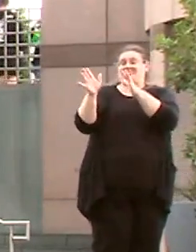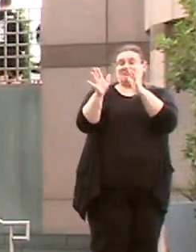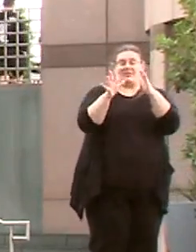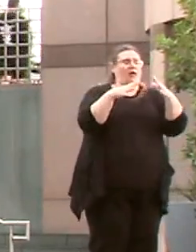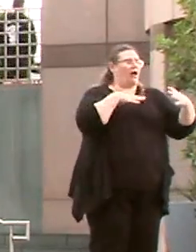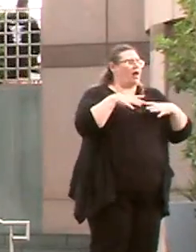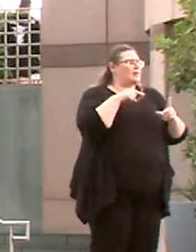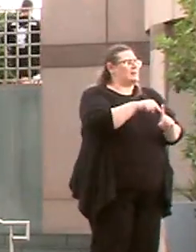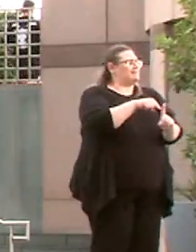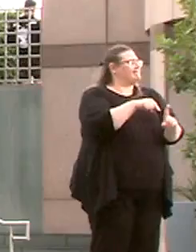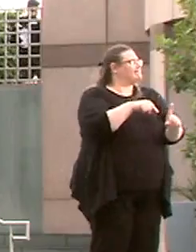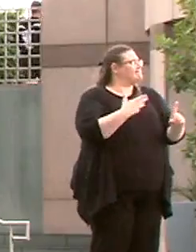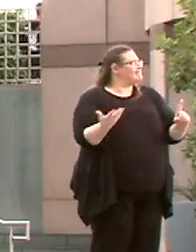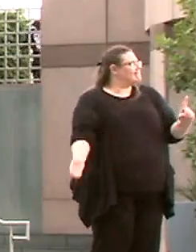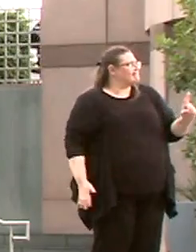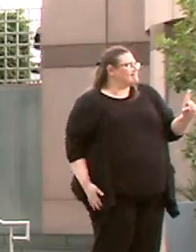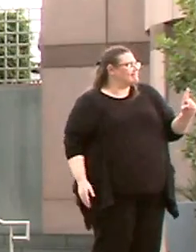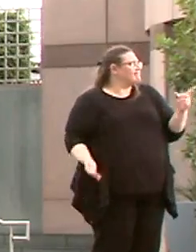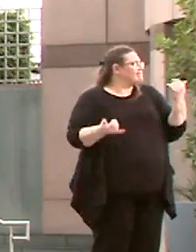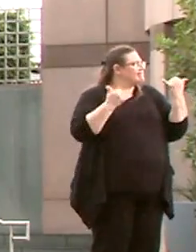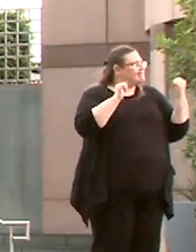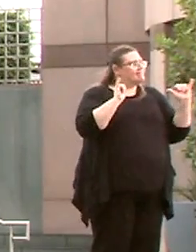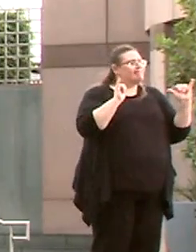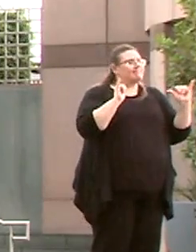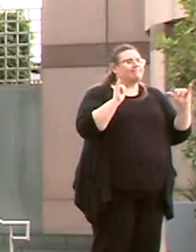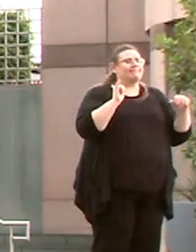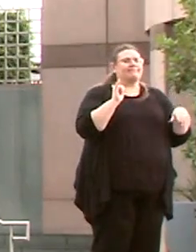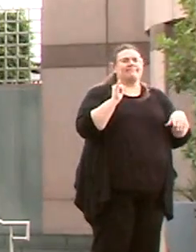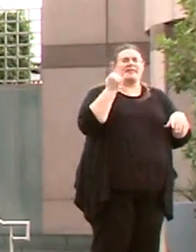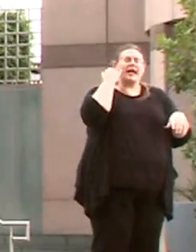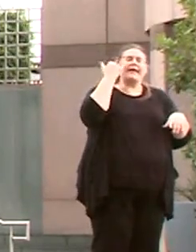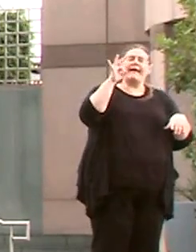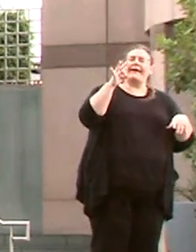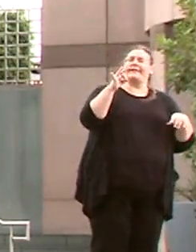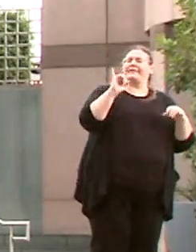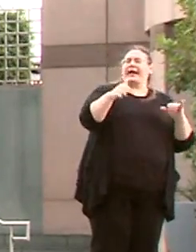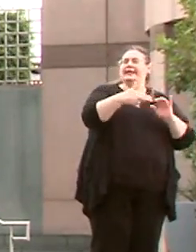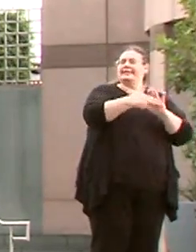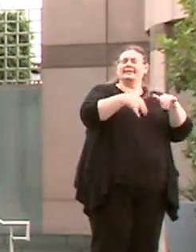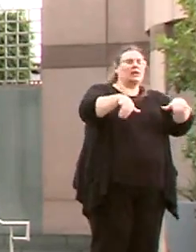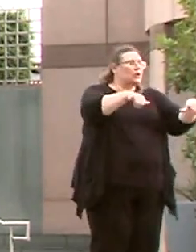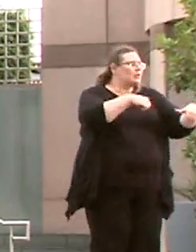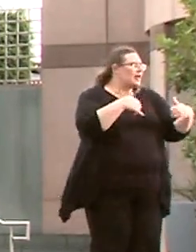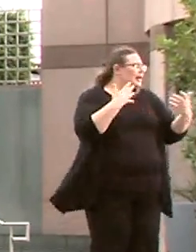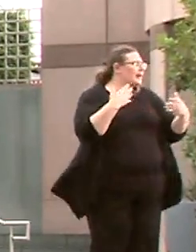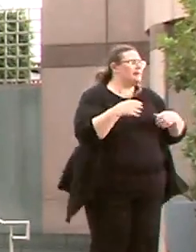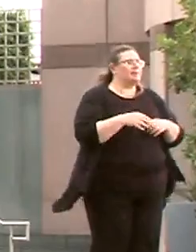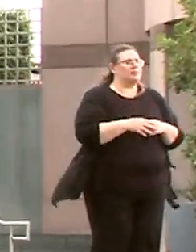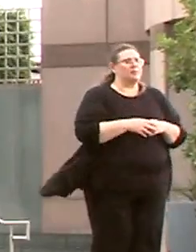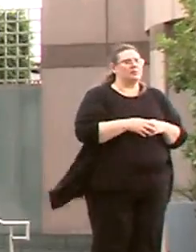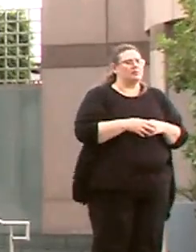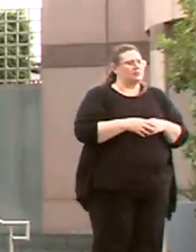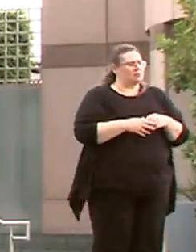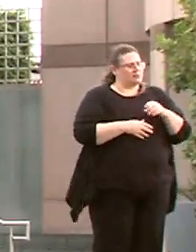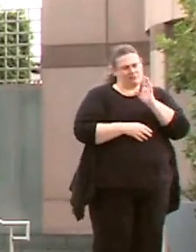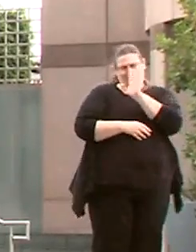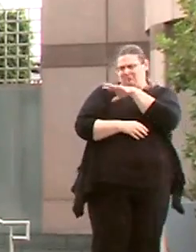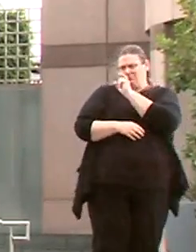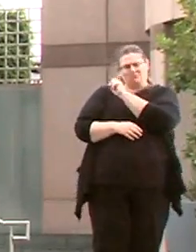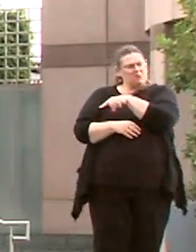still this understanding of the stereotypes. Why do you think